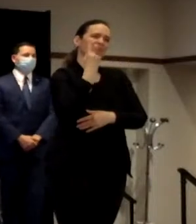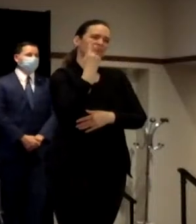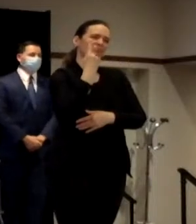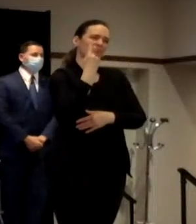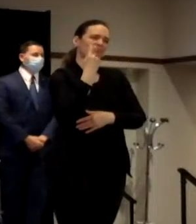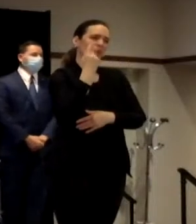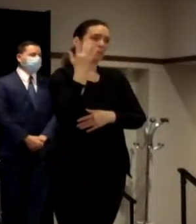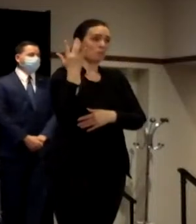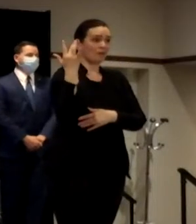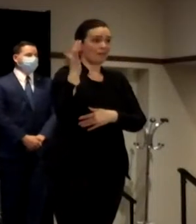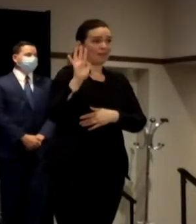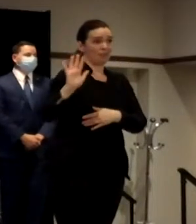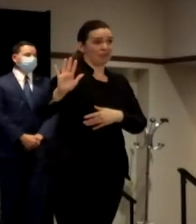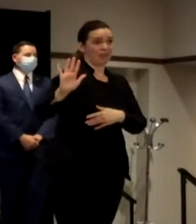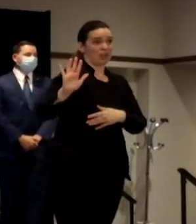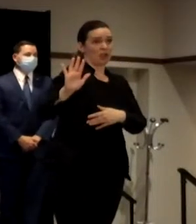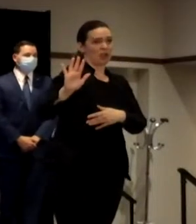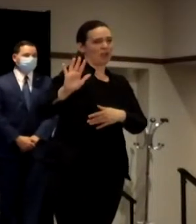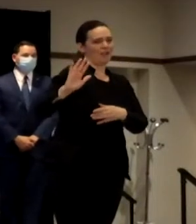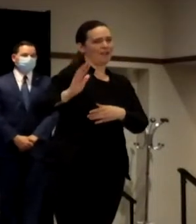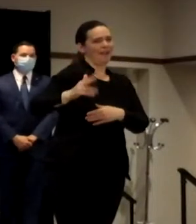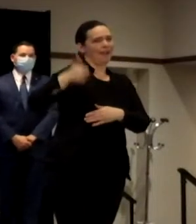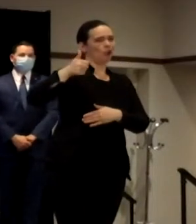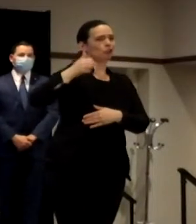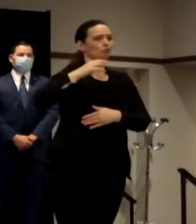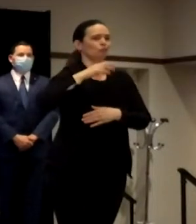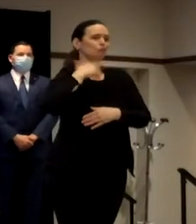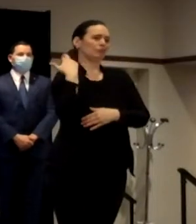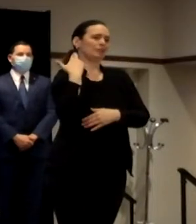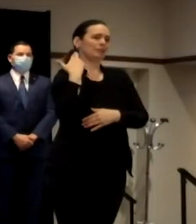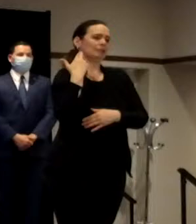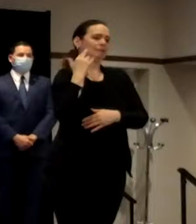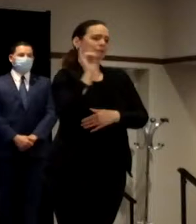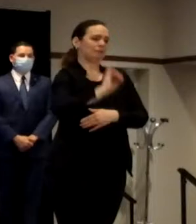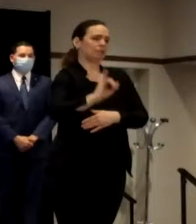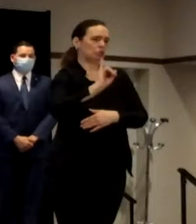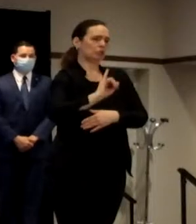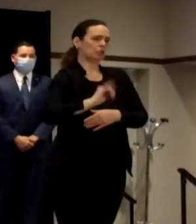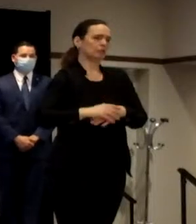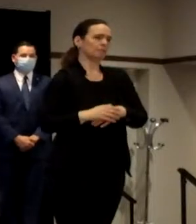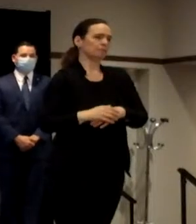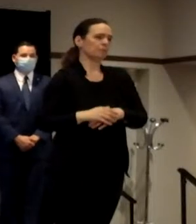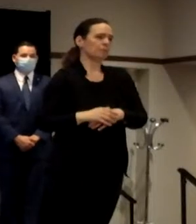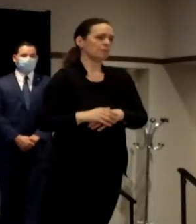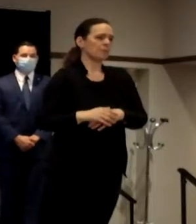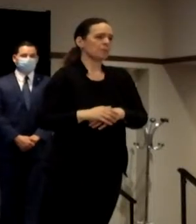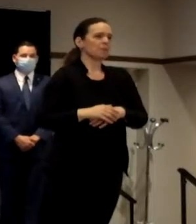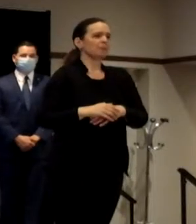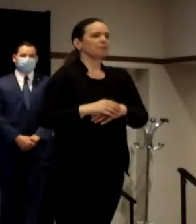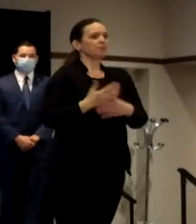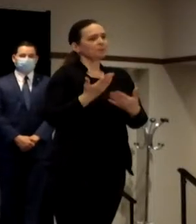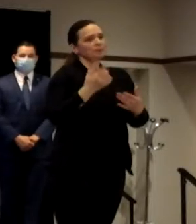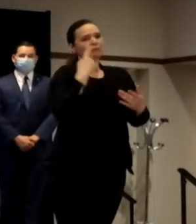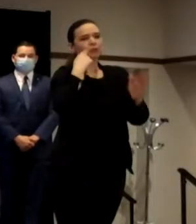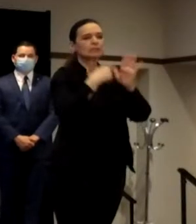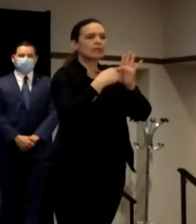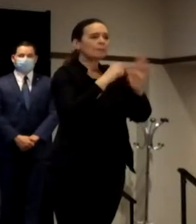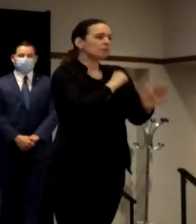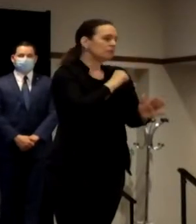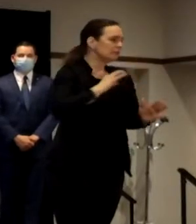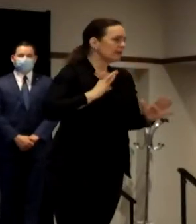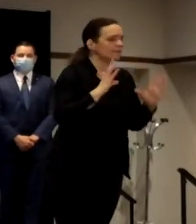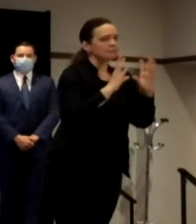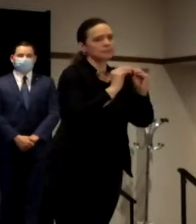So we would ask them, if they are in a staff meeting and all those things, keep those. And even in the classroom, if they possibly can maintain